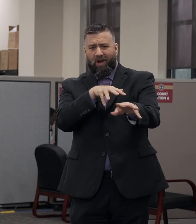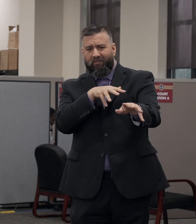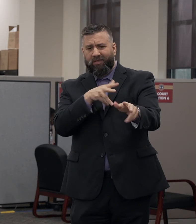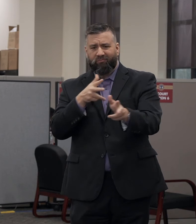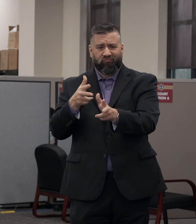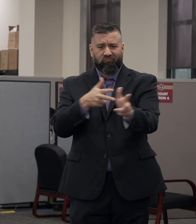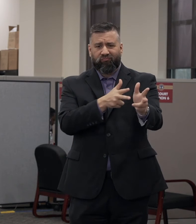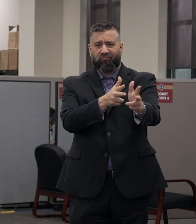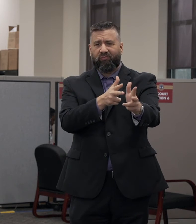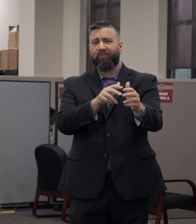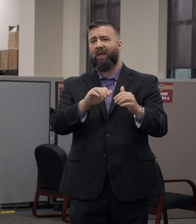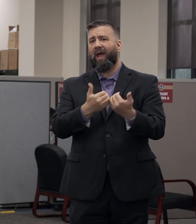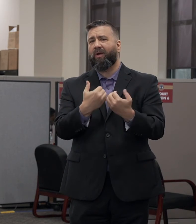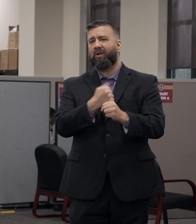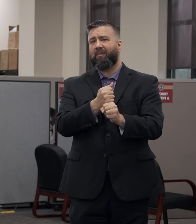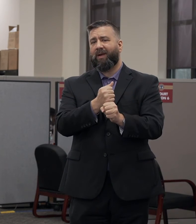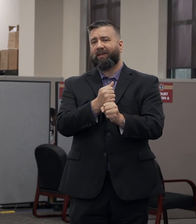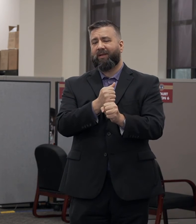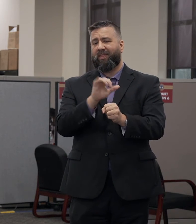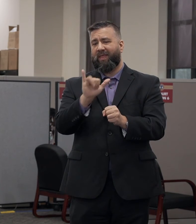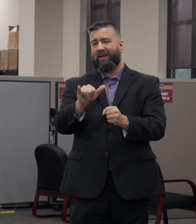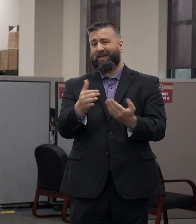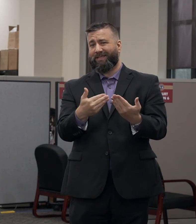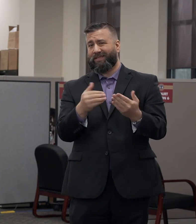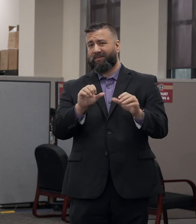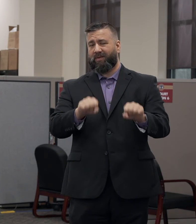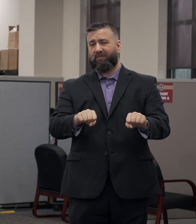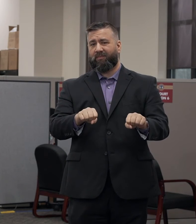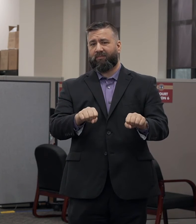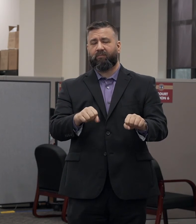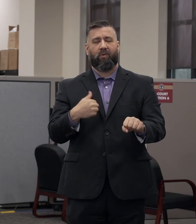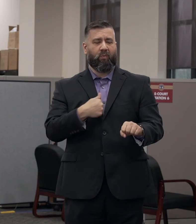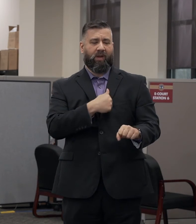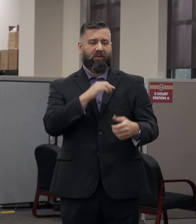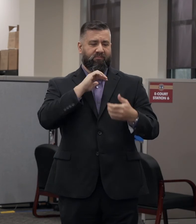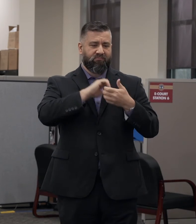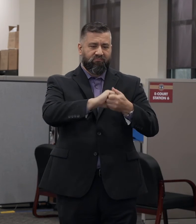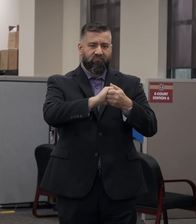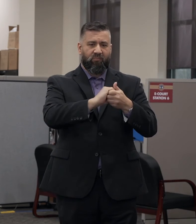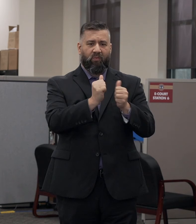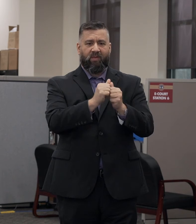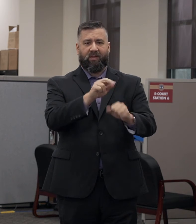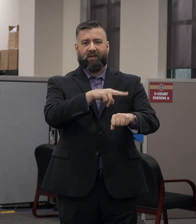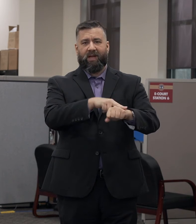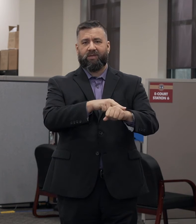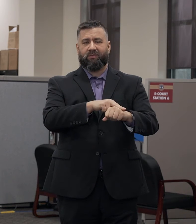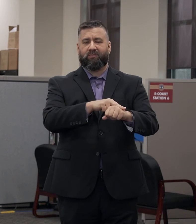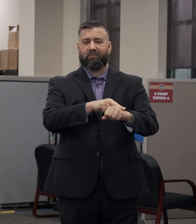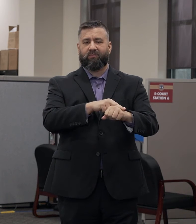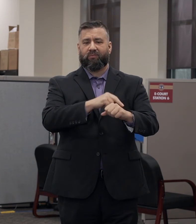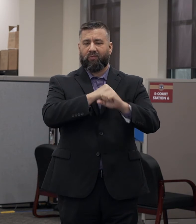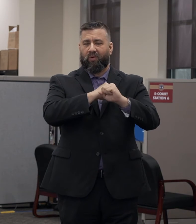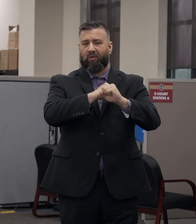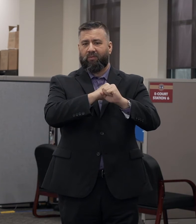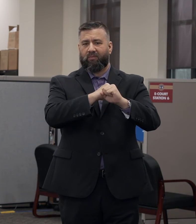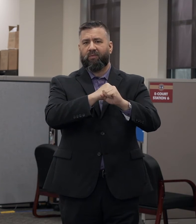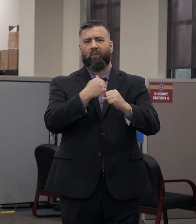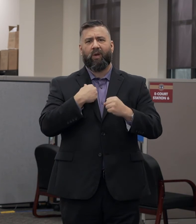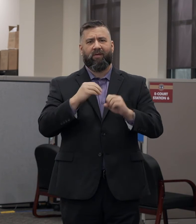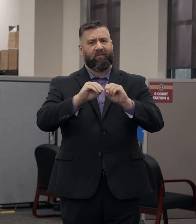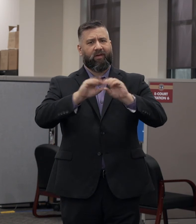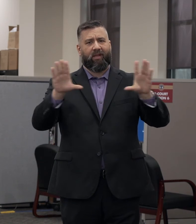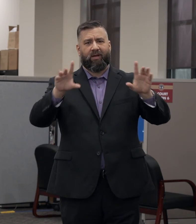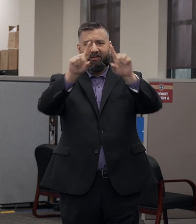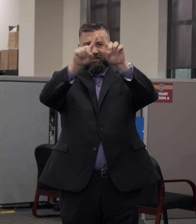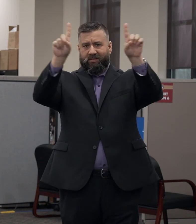as possible? That's a partnership with the National Guard, so we'll have very clear signage on traffic patterns and